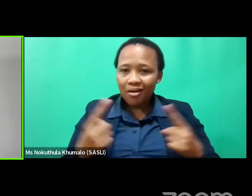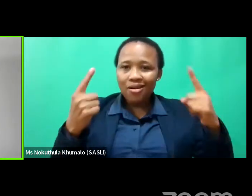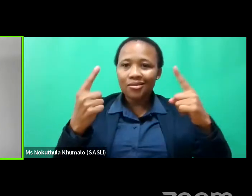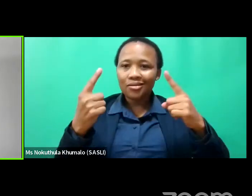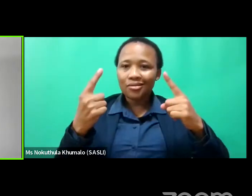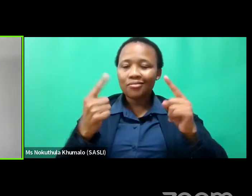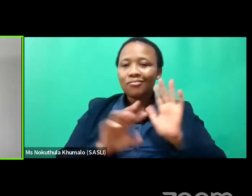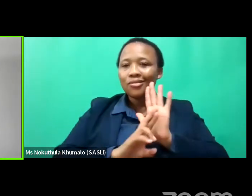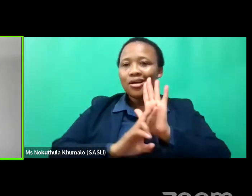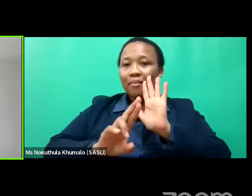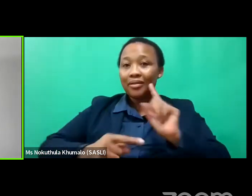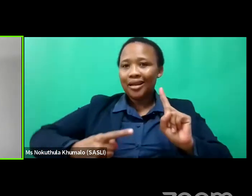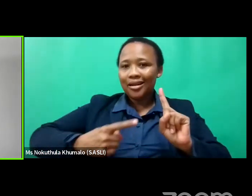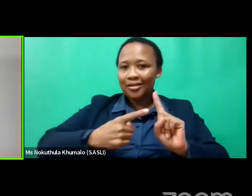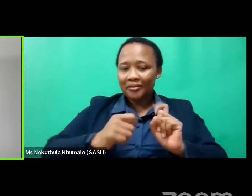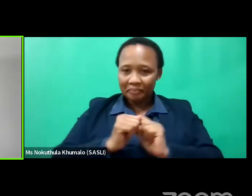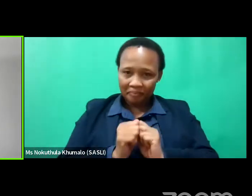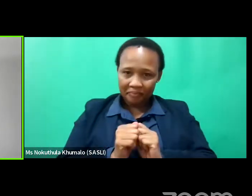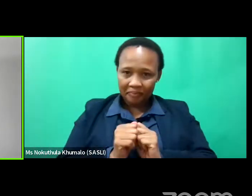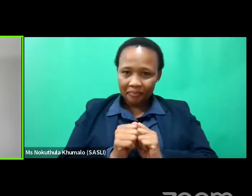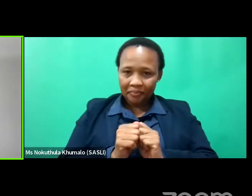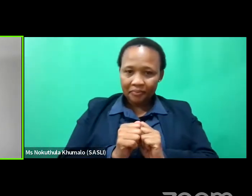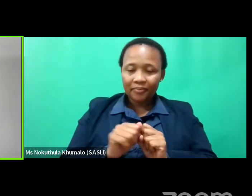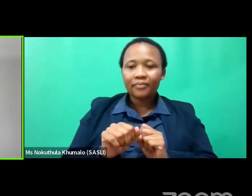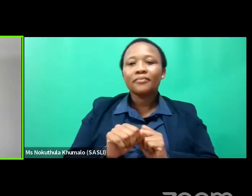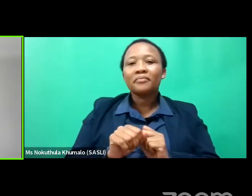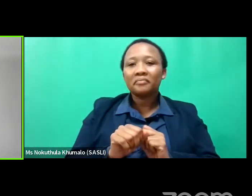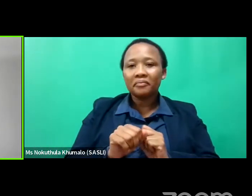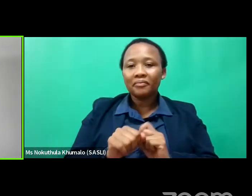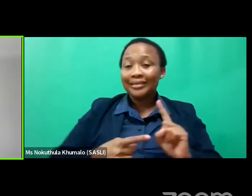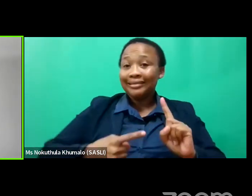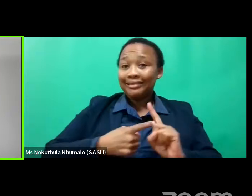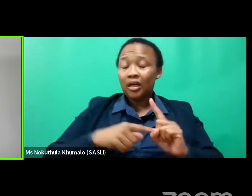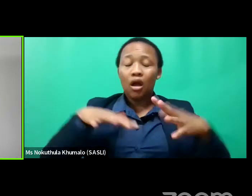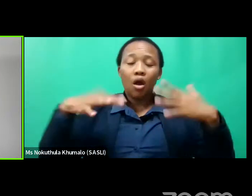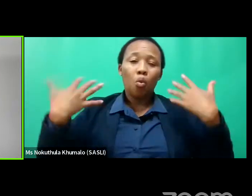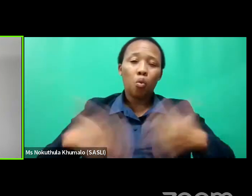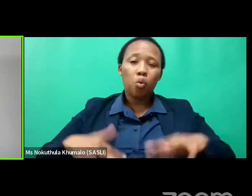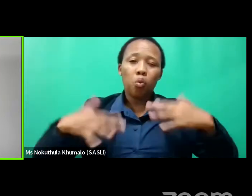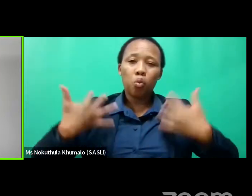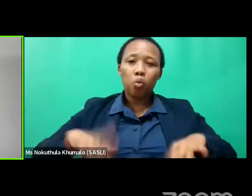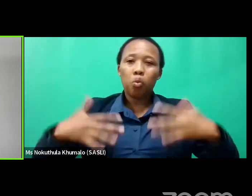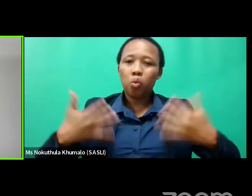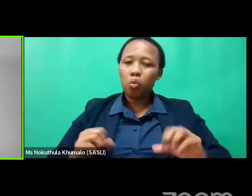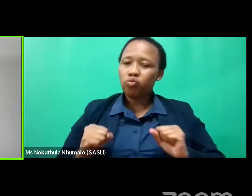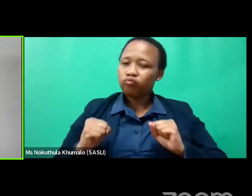Professor Poku is extremely enthusiastic and supportive of this Indaba.